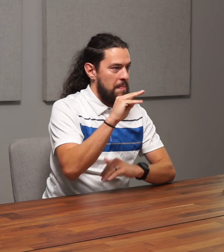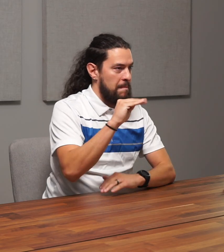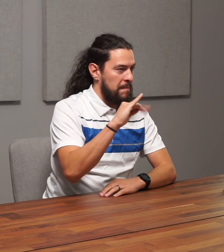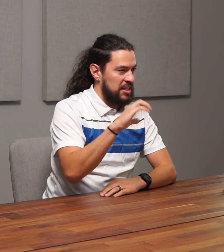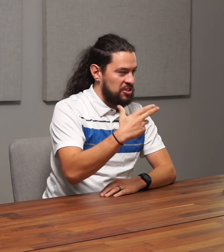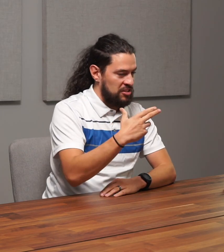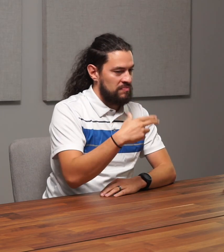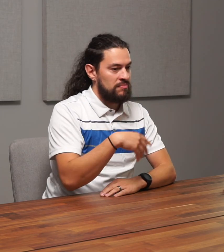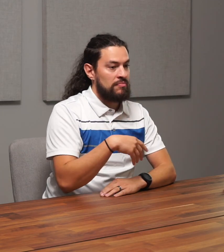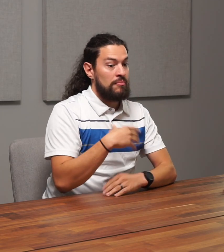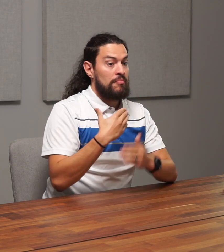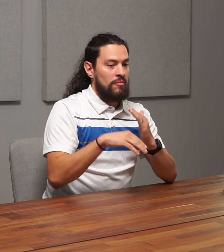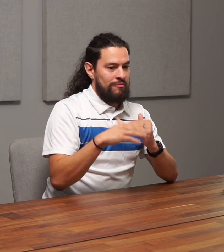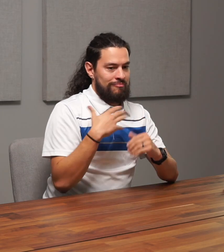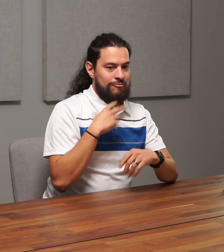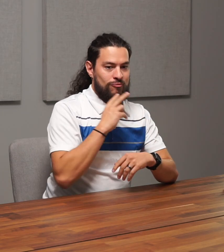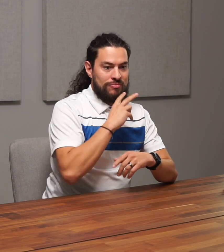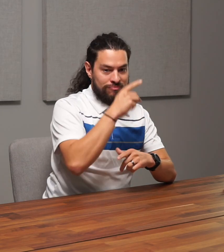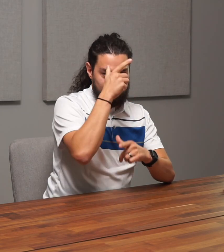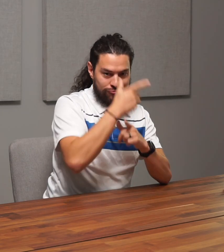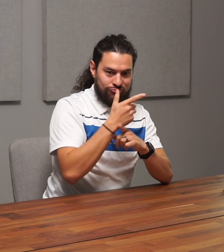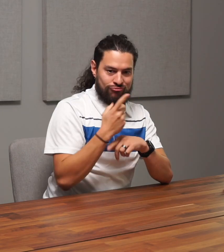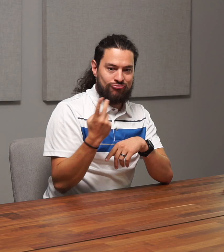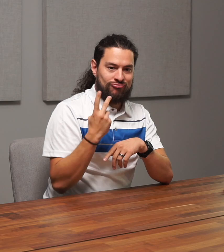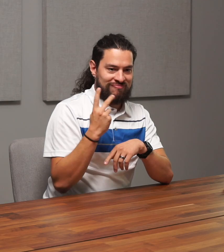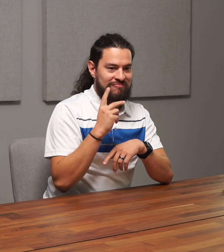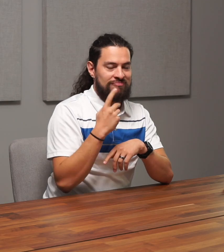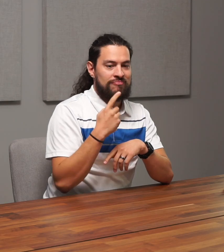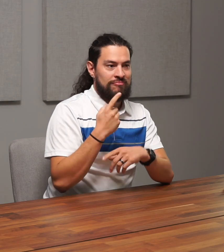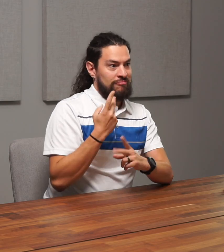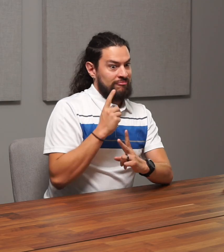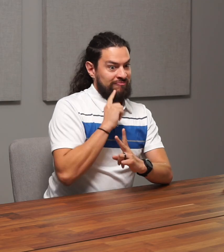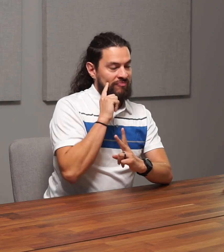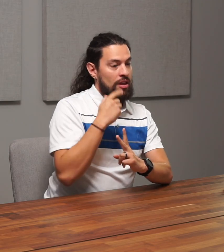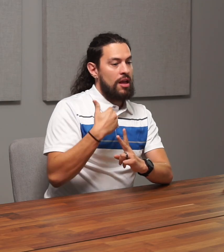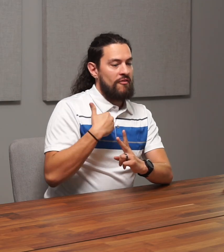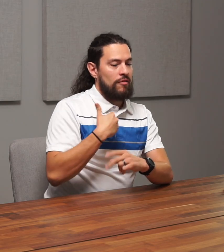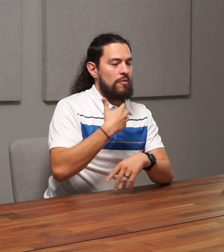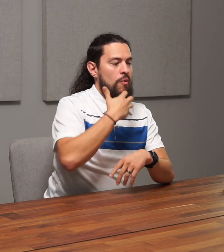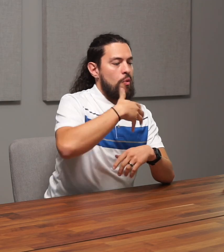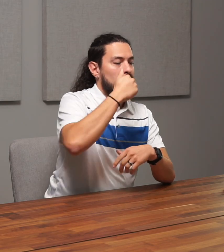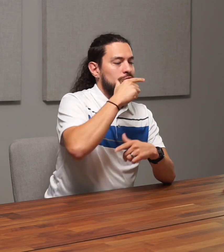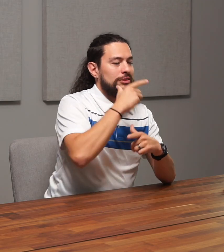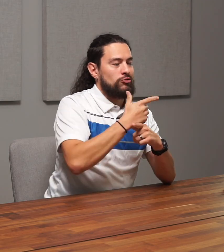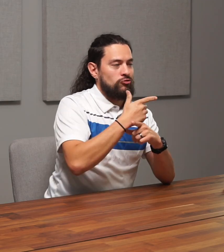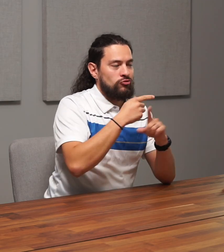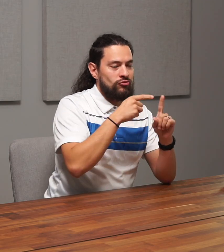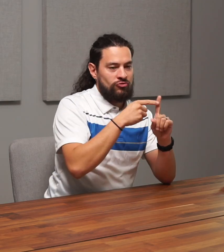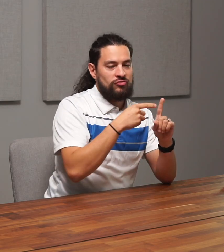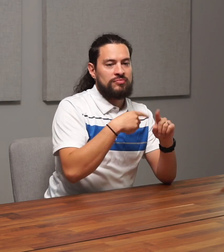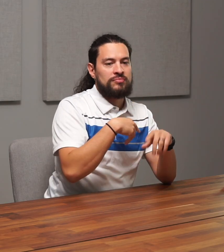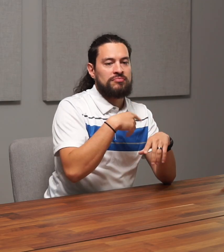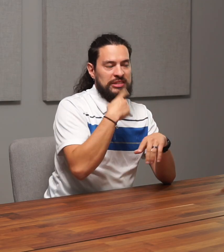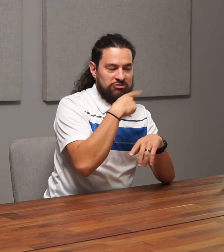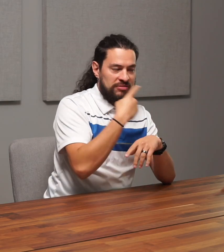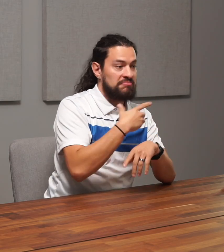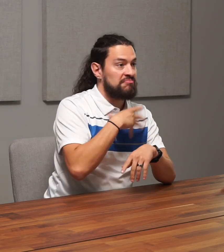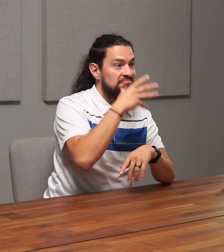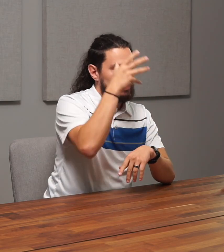myself i was born in michigan i do have a twin brother i also have a older sister as